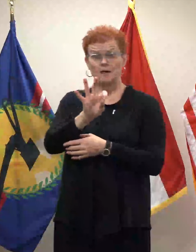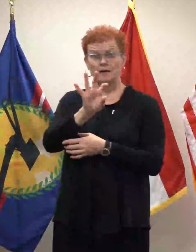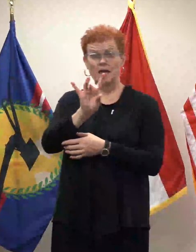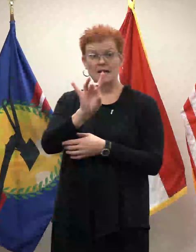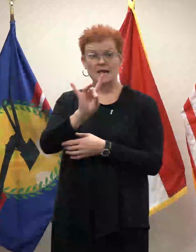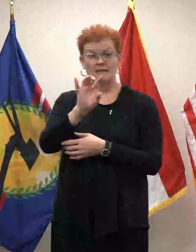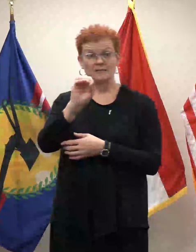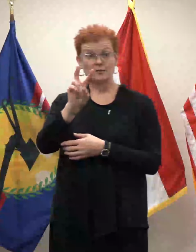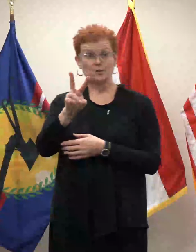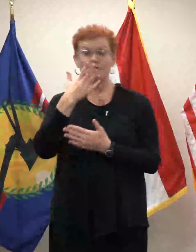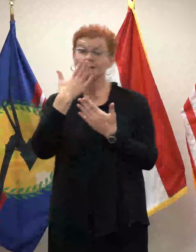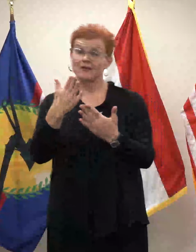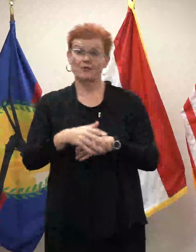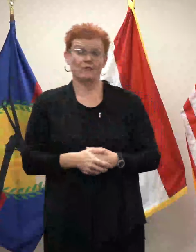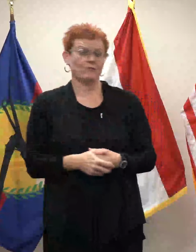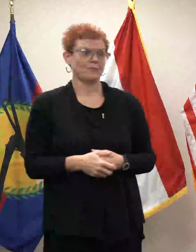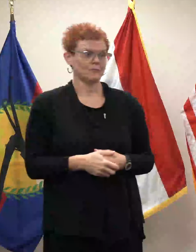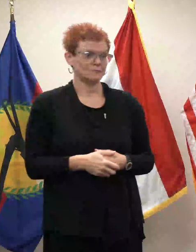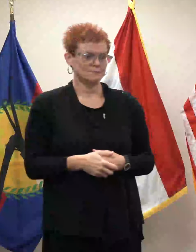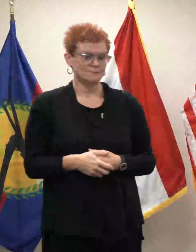314-819-8802. Thank you.